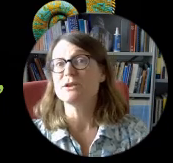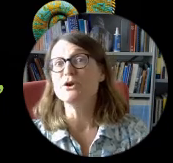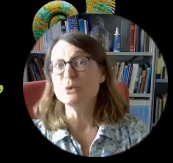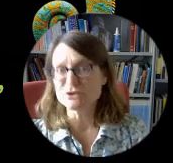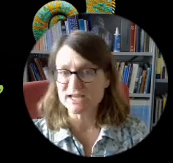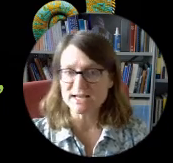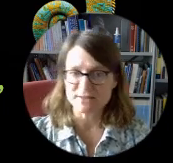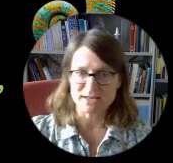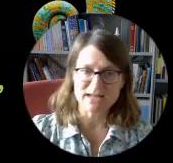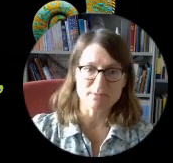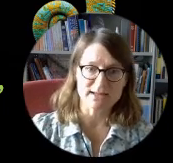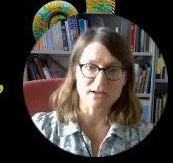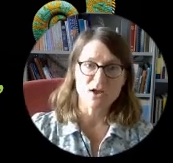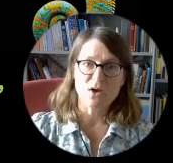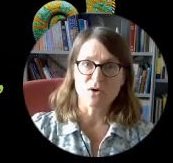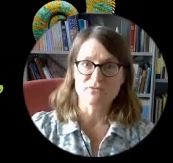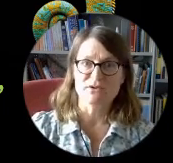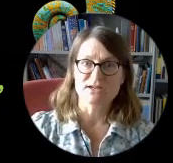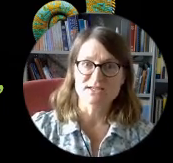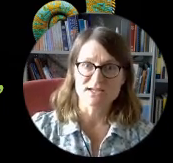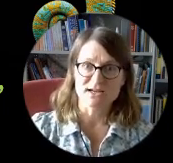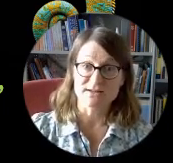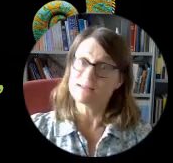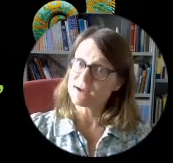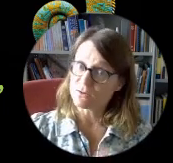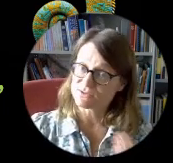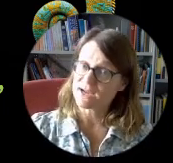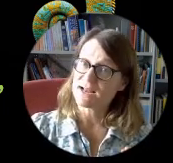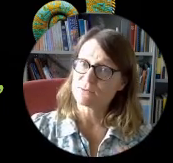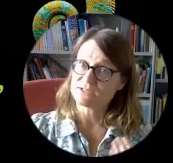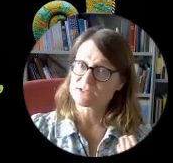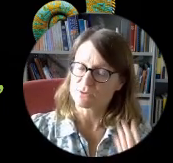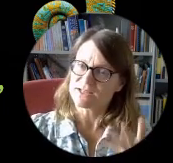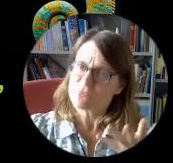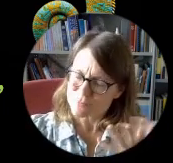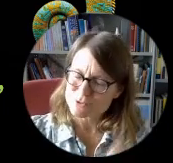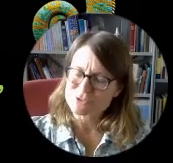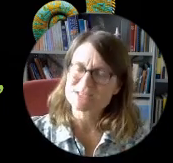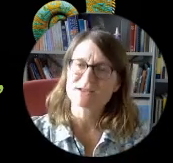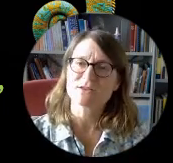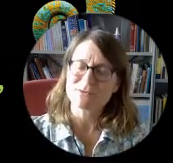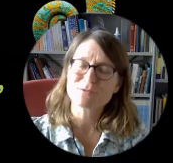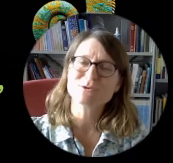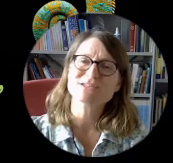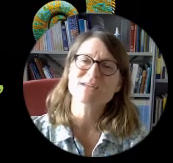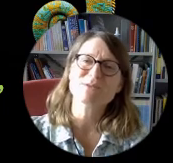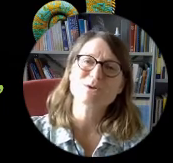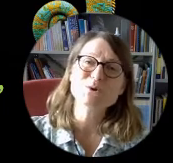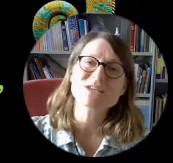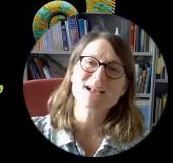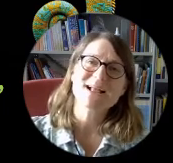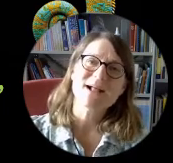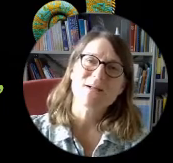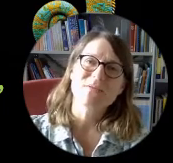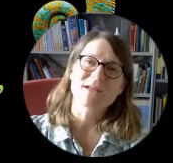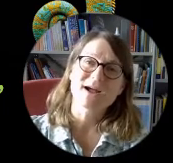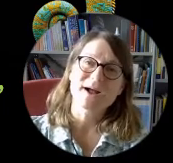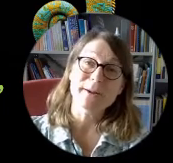also been using the labeling of sign languages, or deaf communities. Deaf communities have been